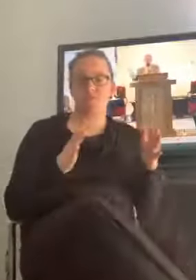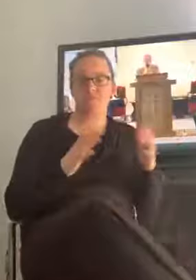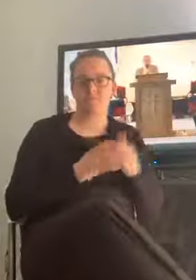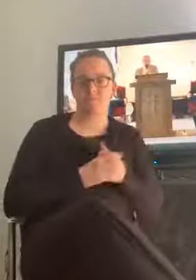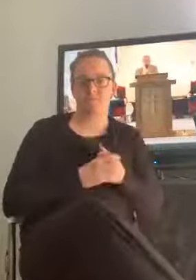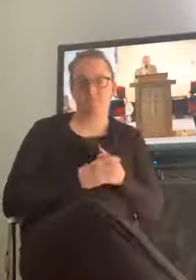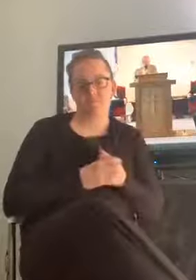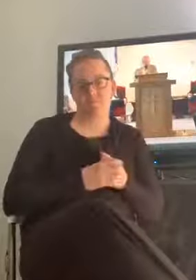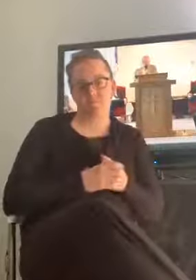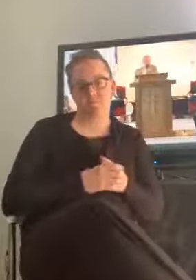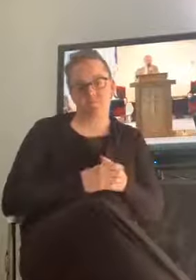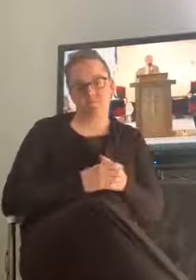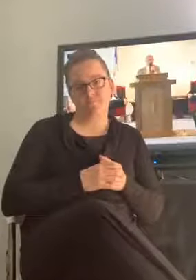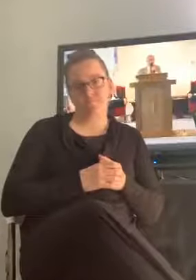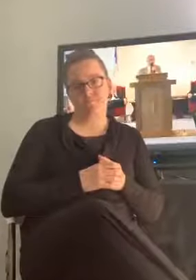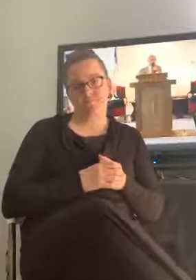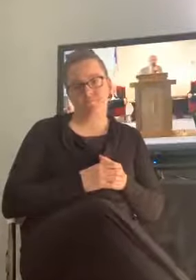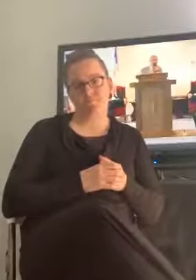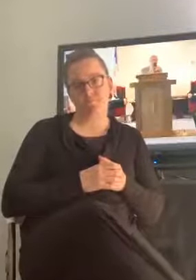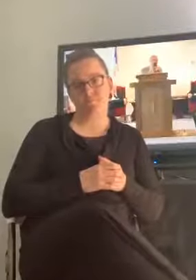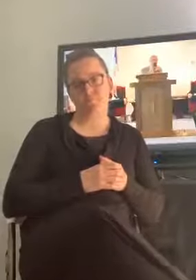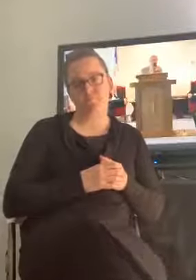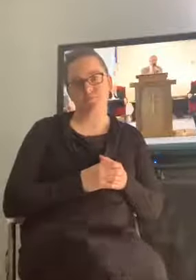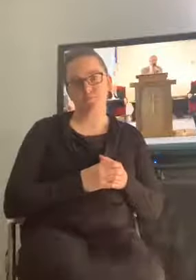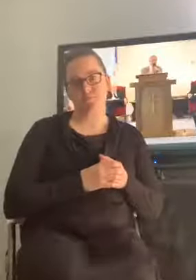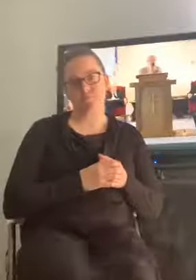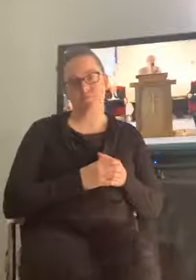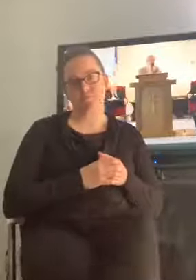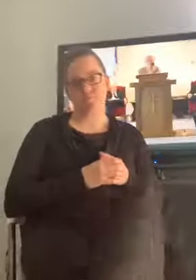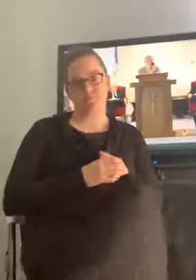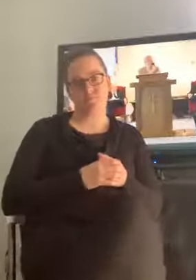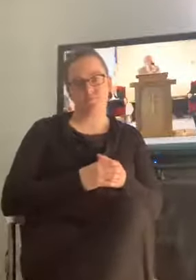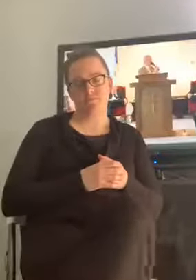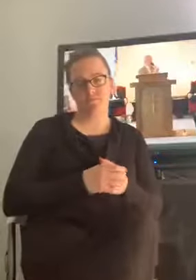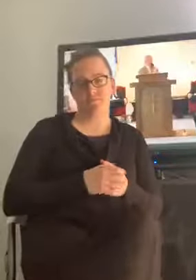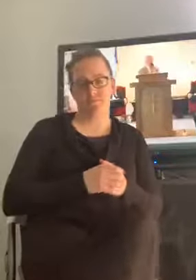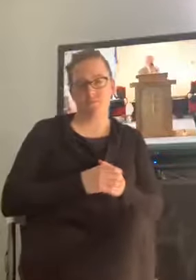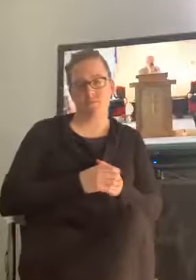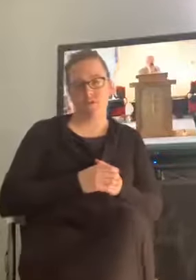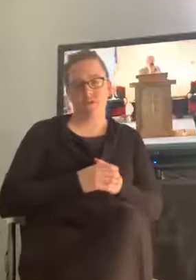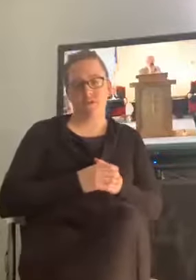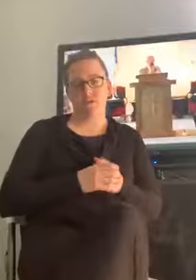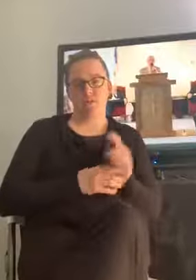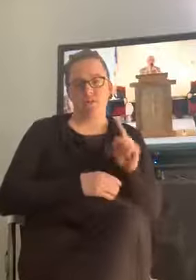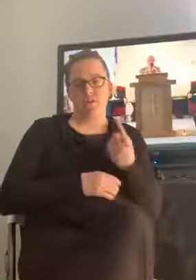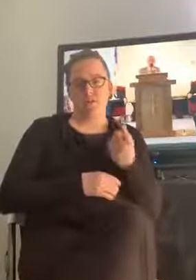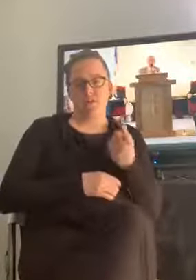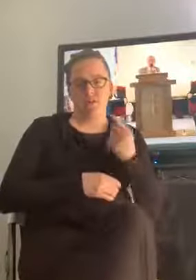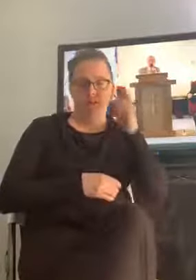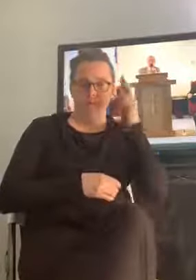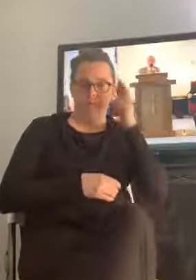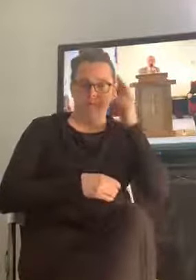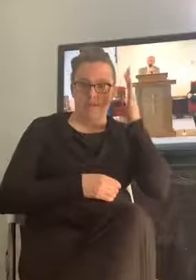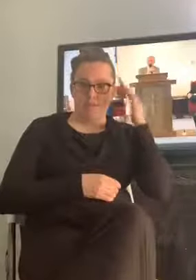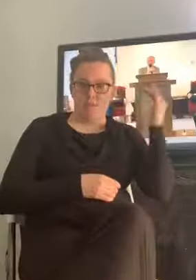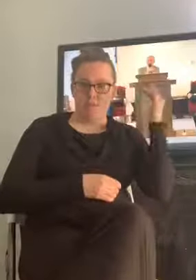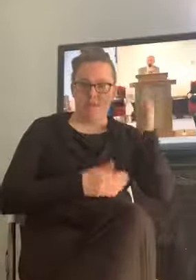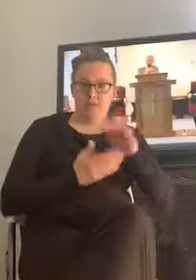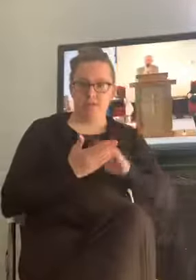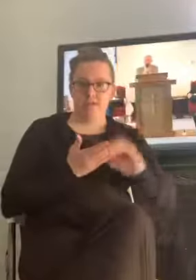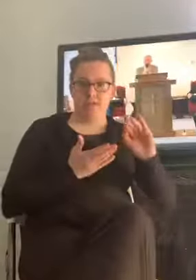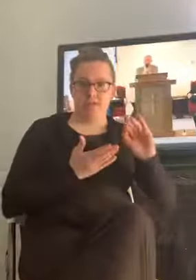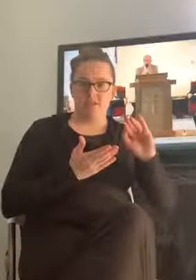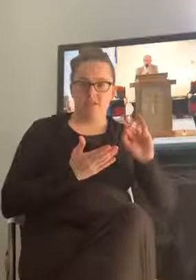the only reason why, that he sent two disciples to go get this colt,